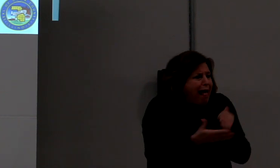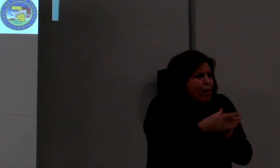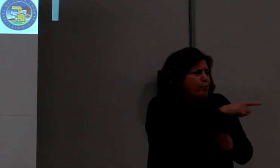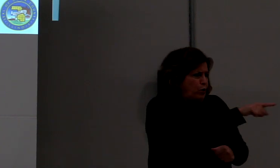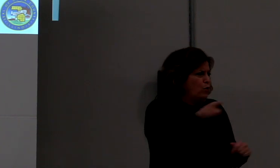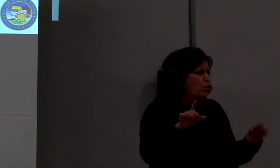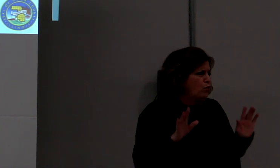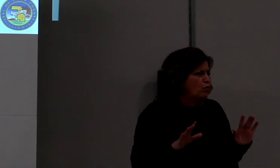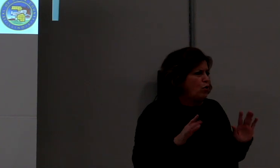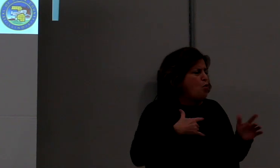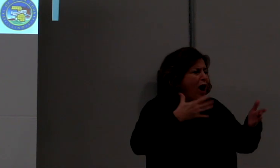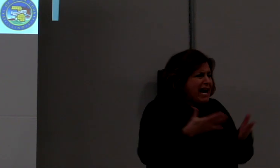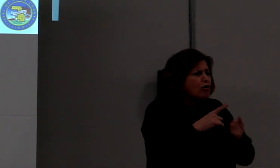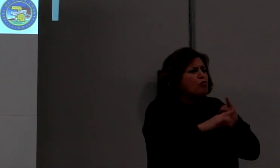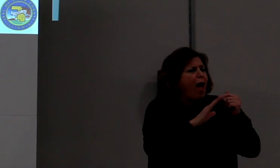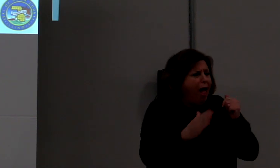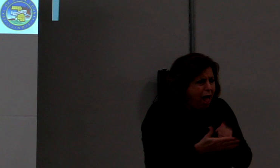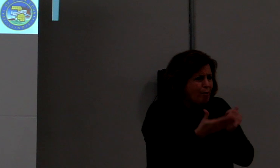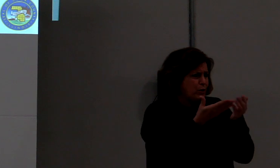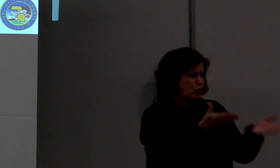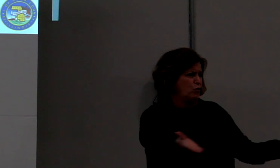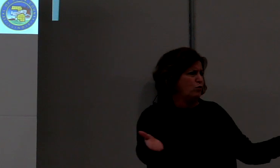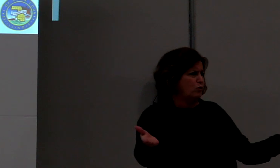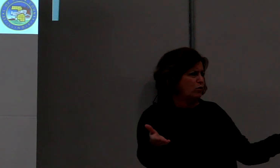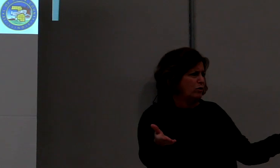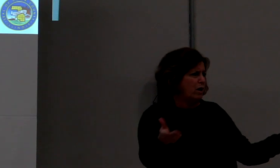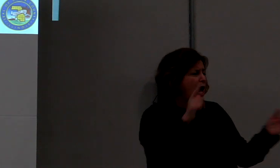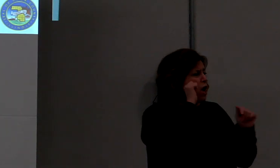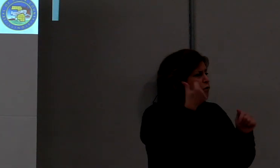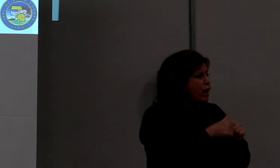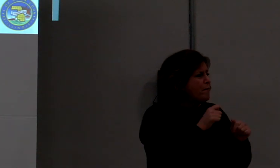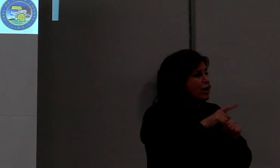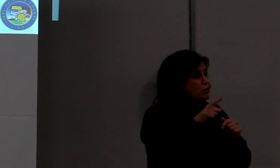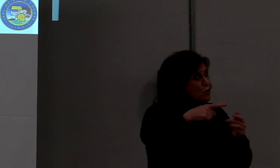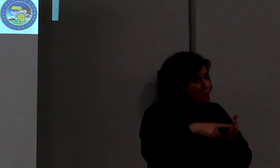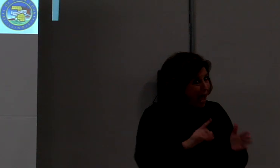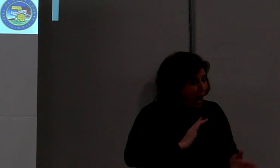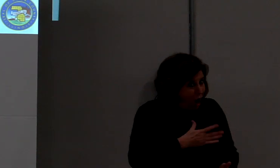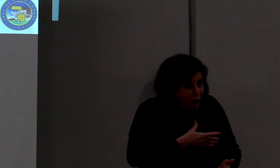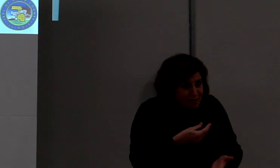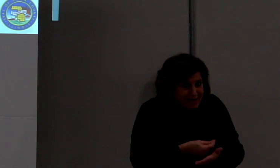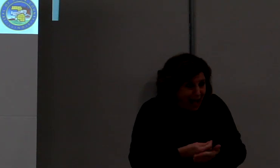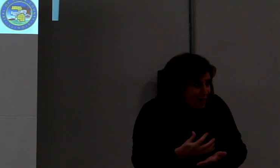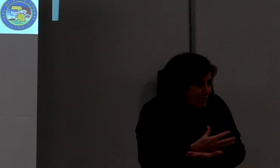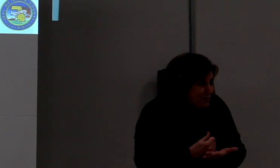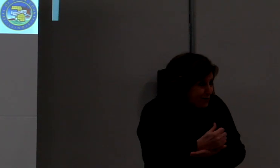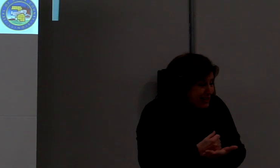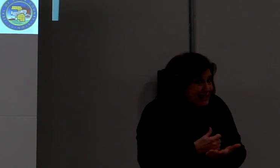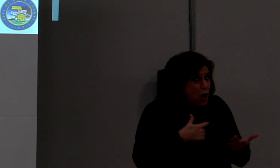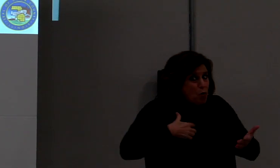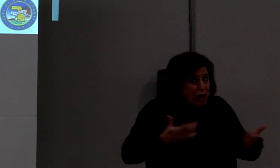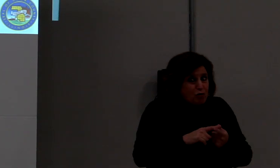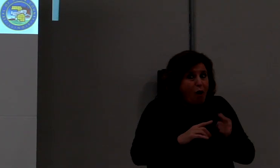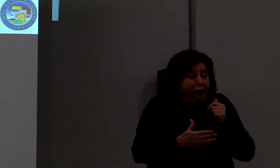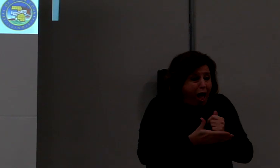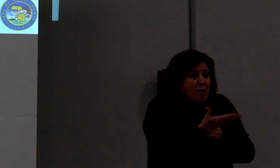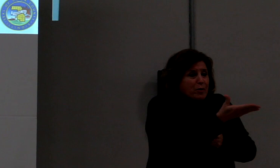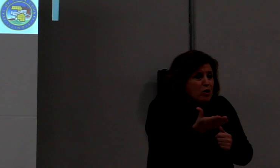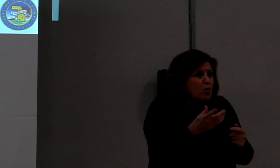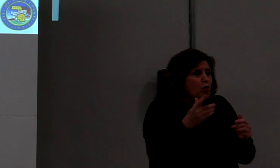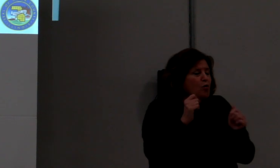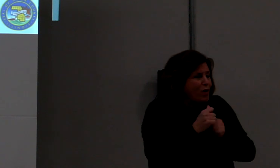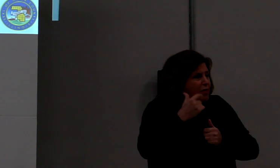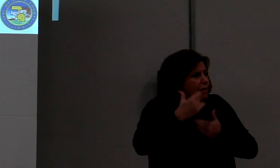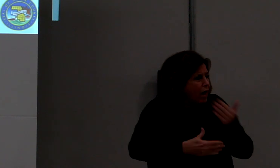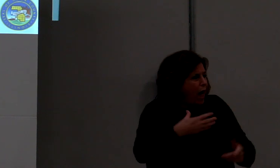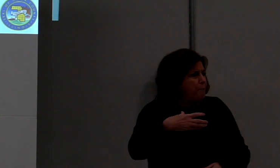do this. We're here to help you. Remember, you pay our salaries, so we're here to help you with the appeal